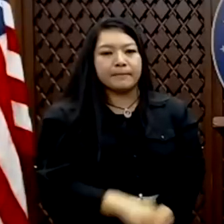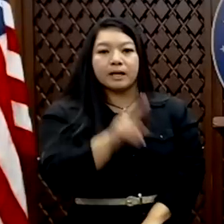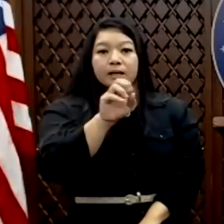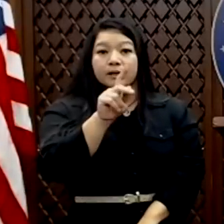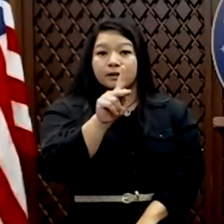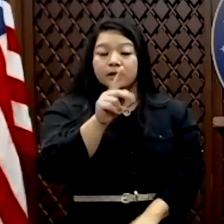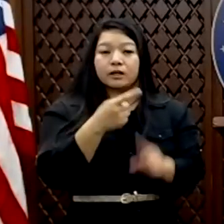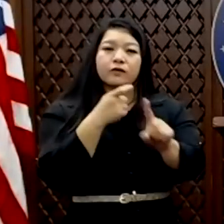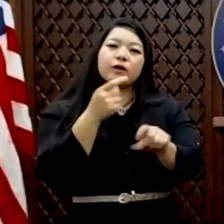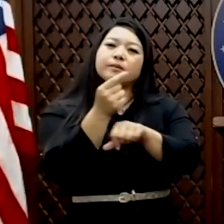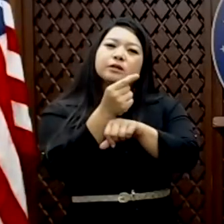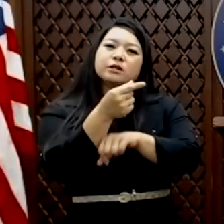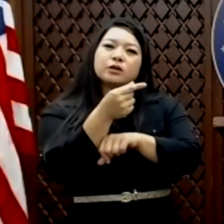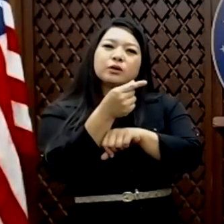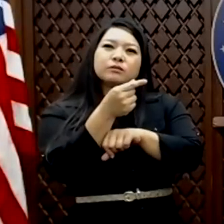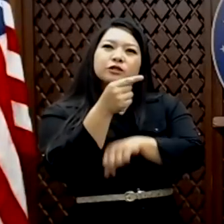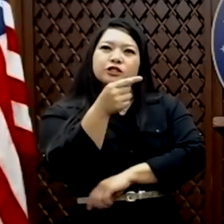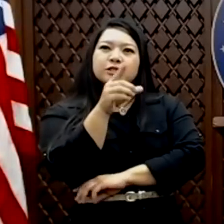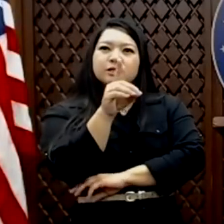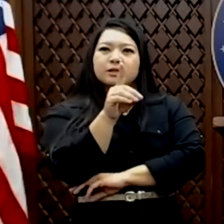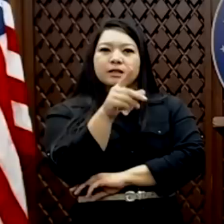Guam Daily Post.